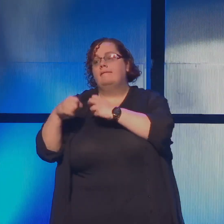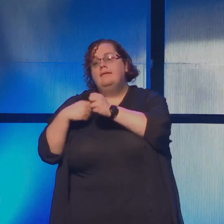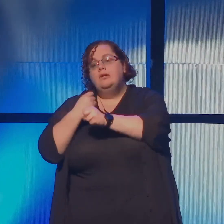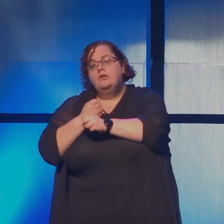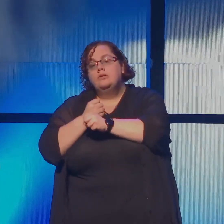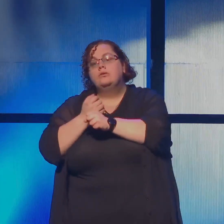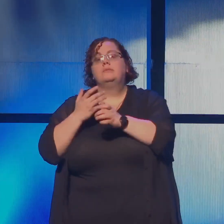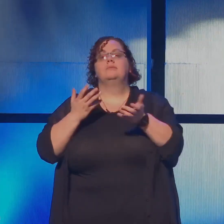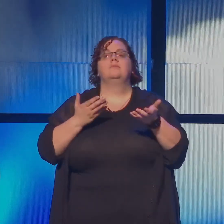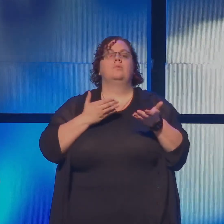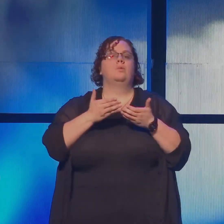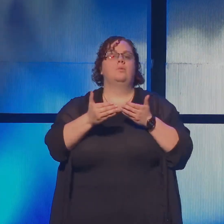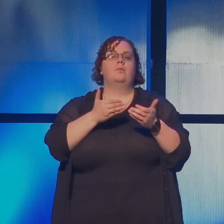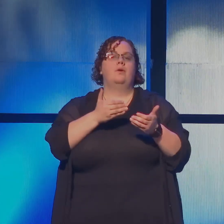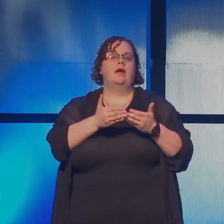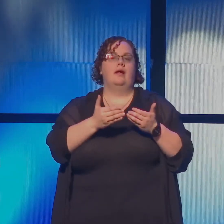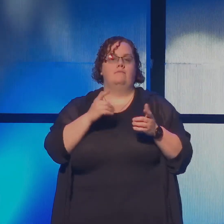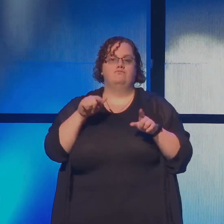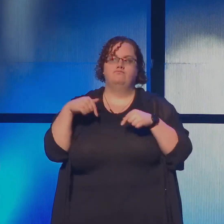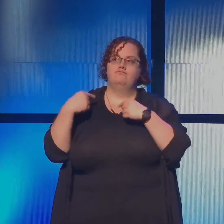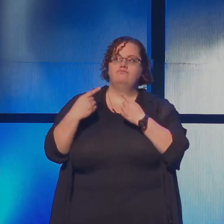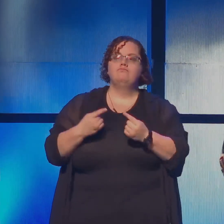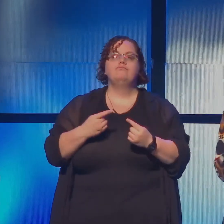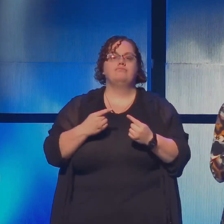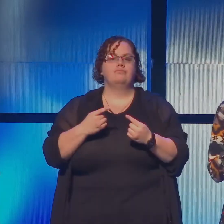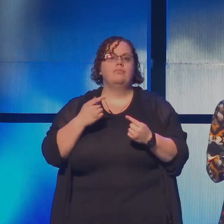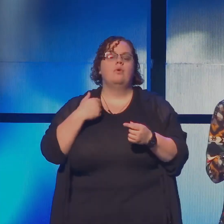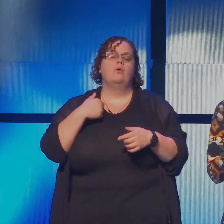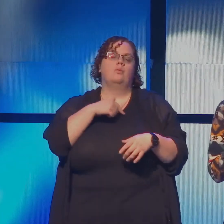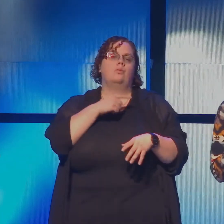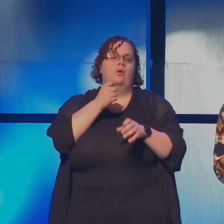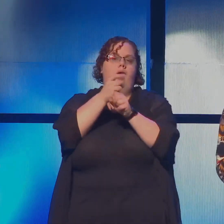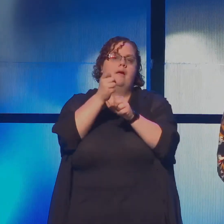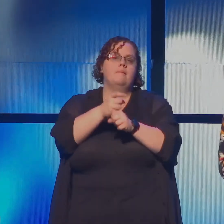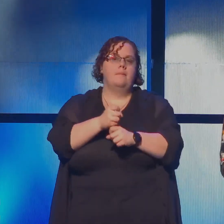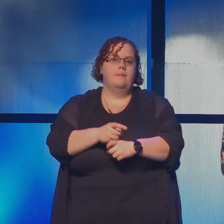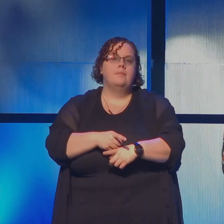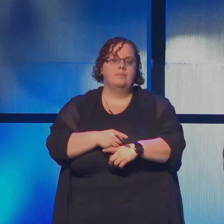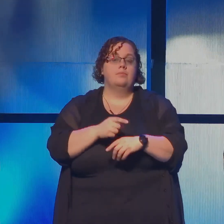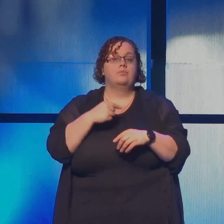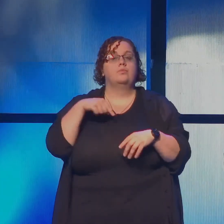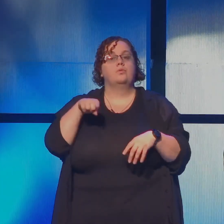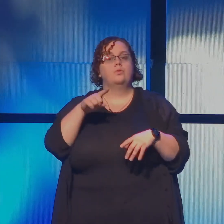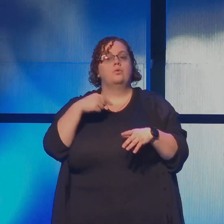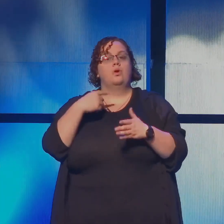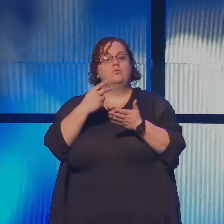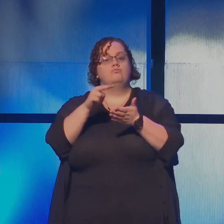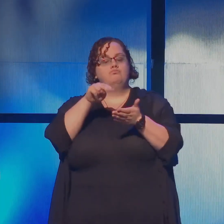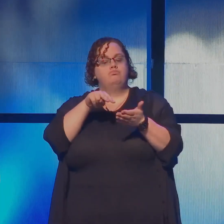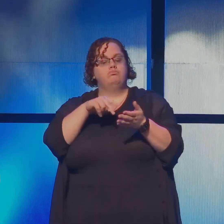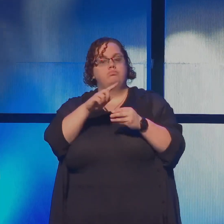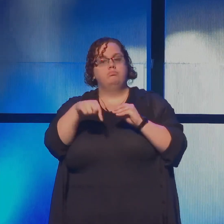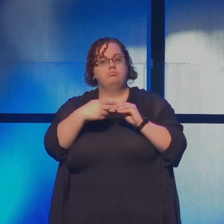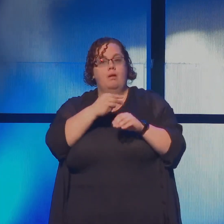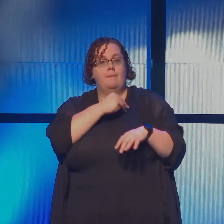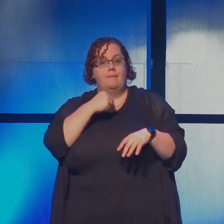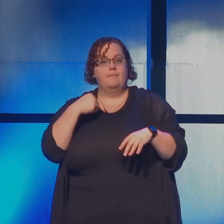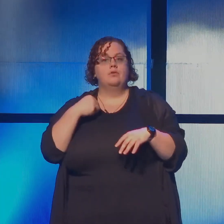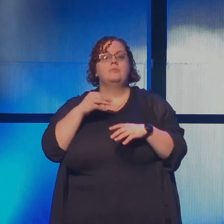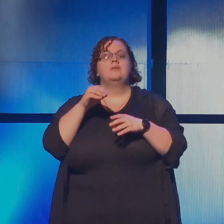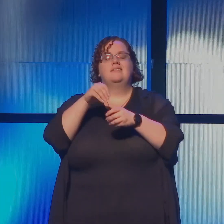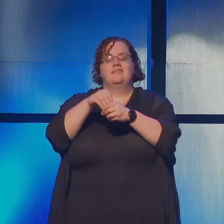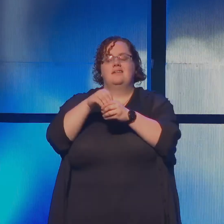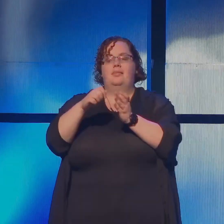years, whatever it has been, this is something we do annually. So you can read all about membership in your